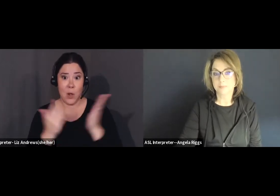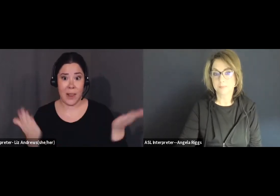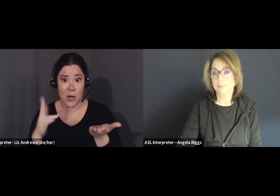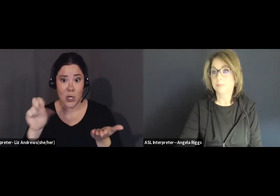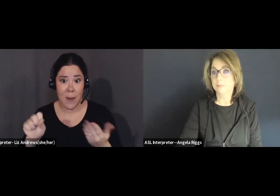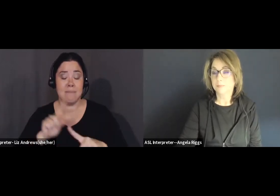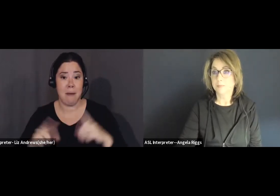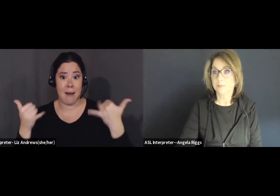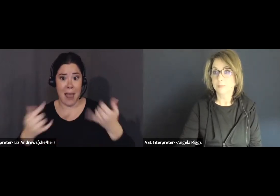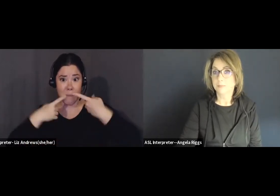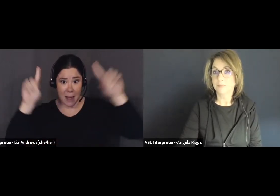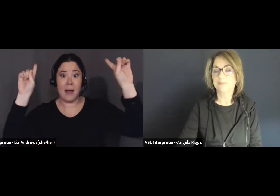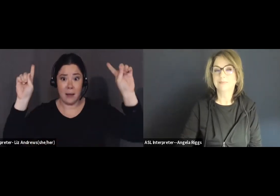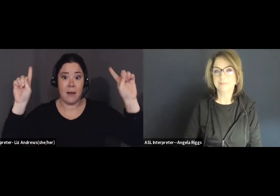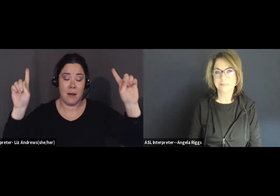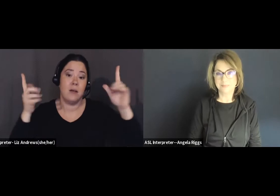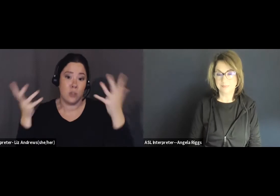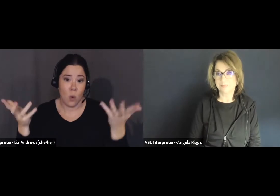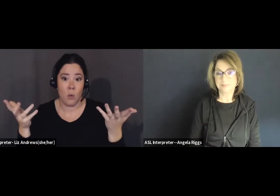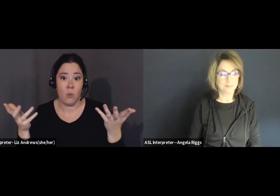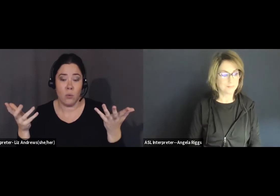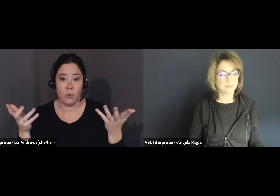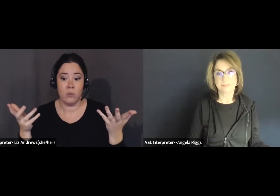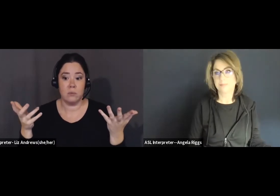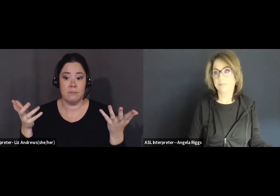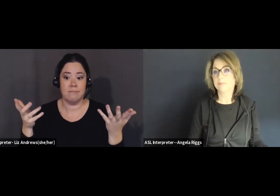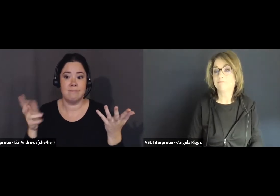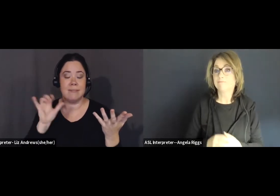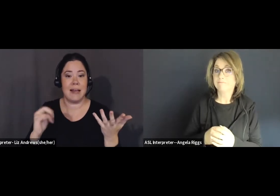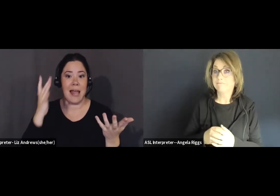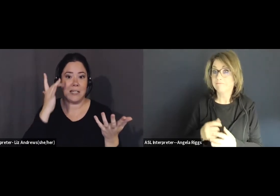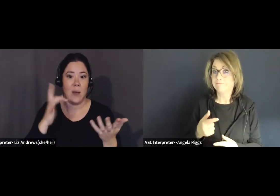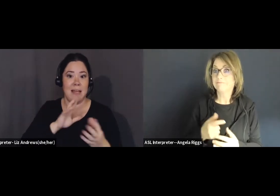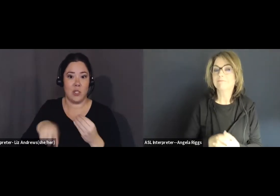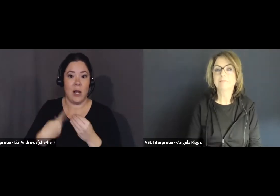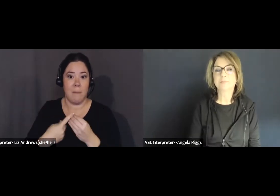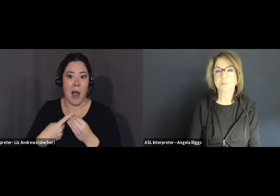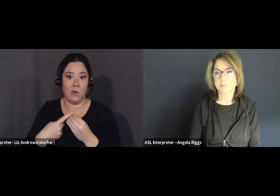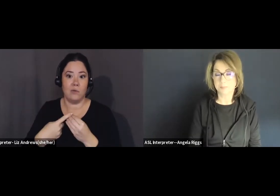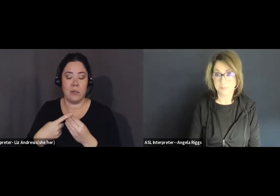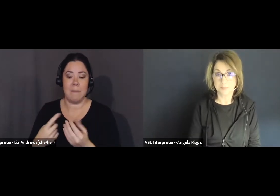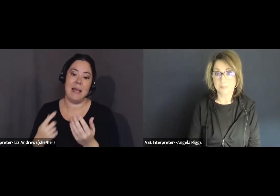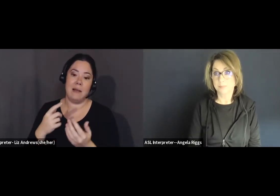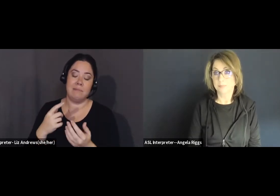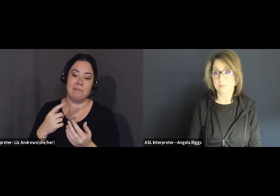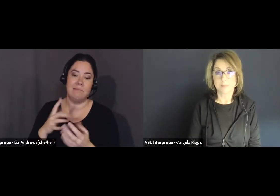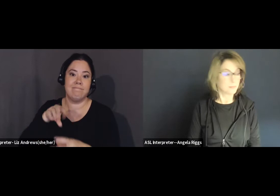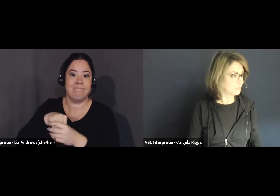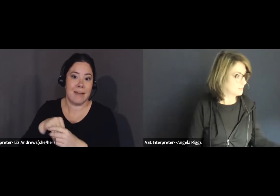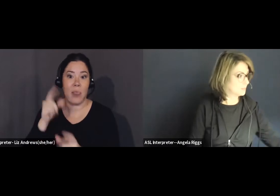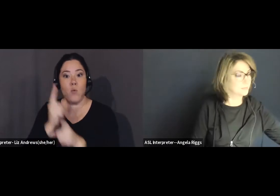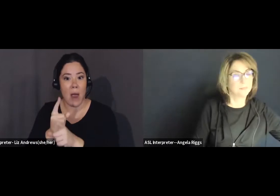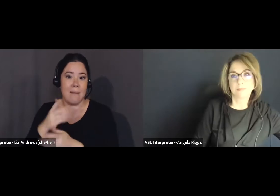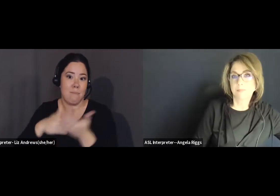now. So, you know, that's why they talk about being on the right side of history, because history comes